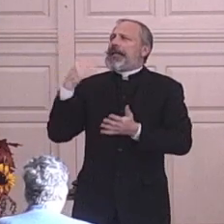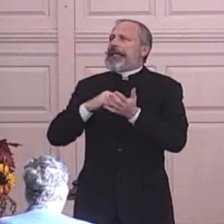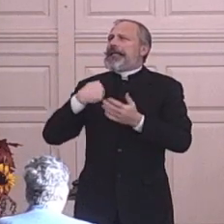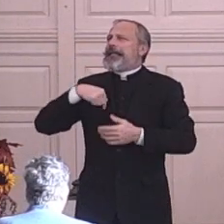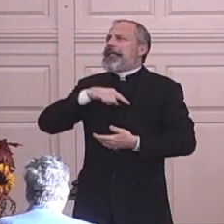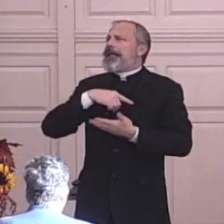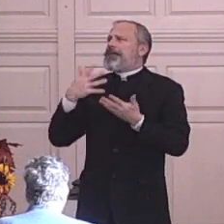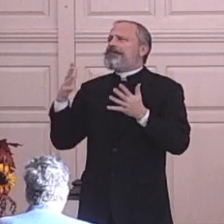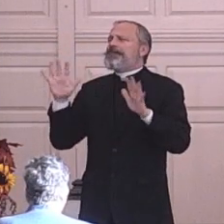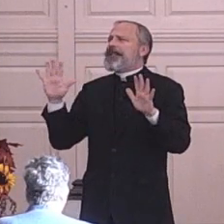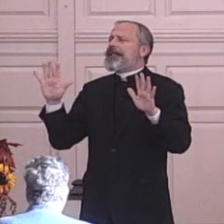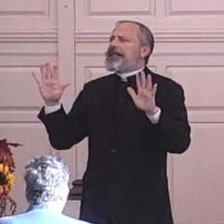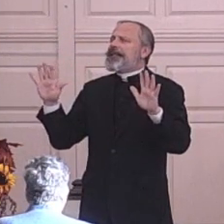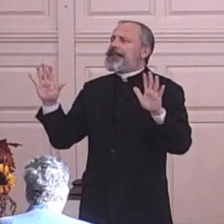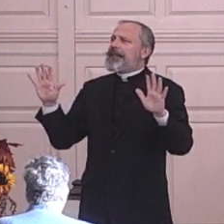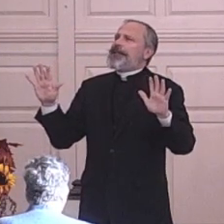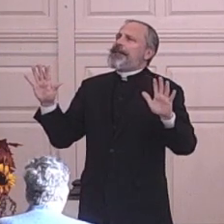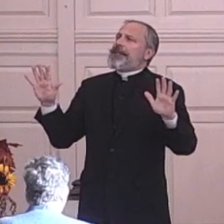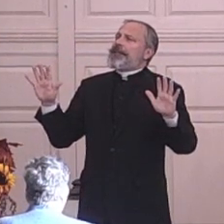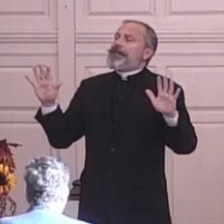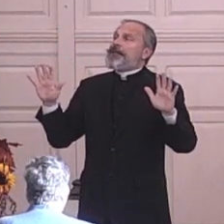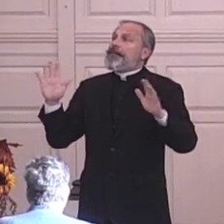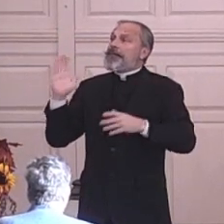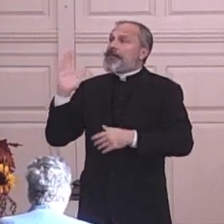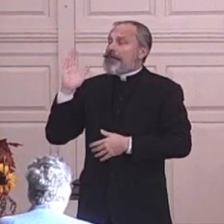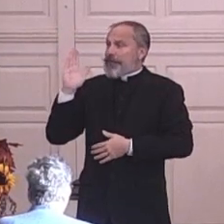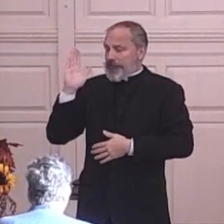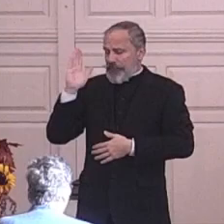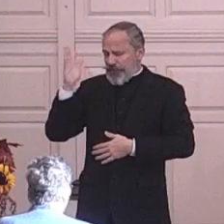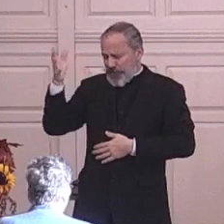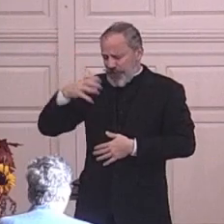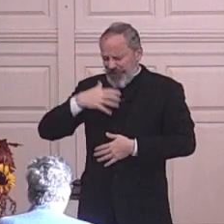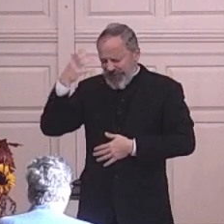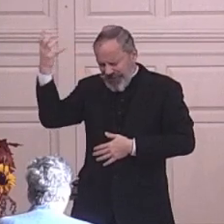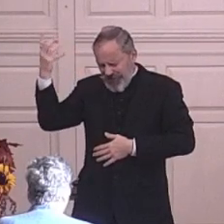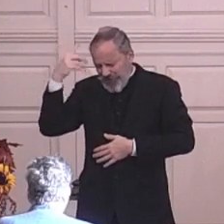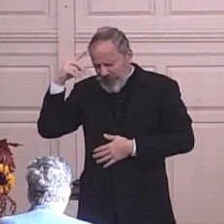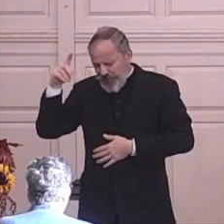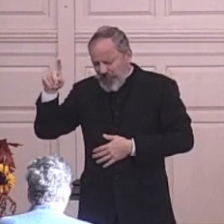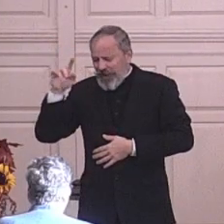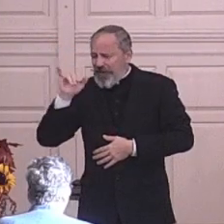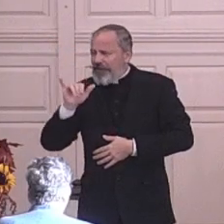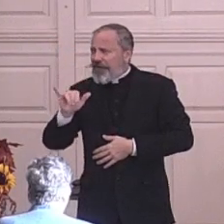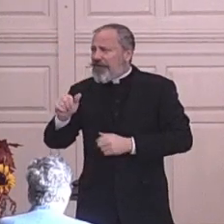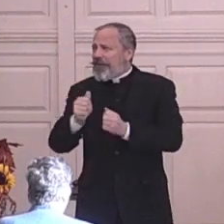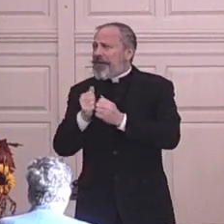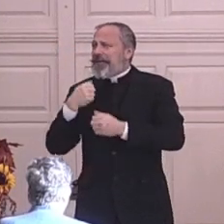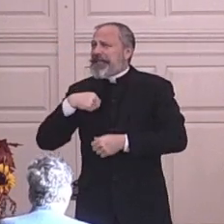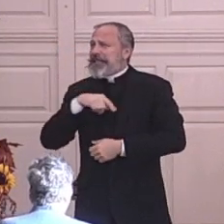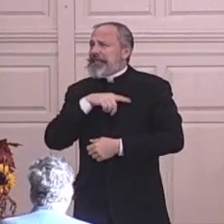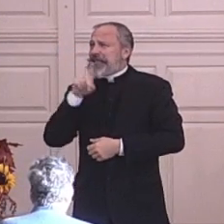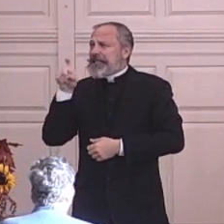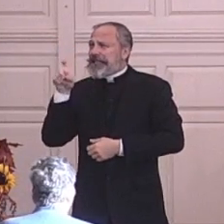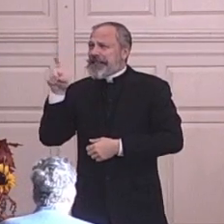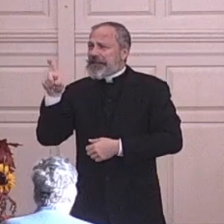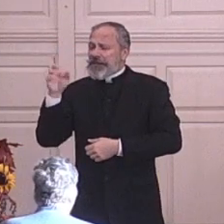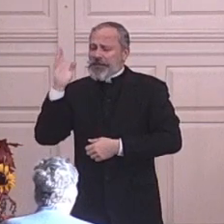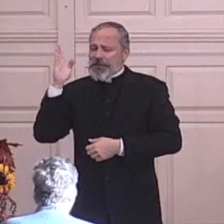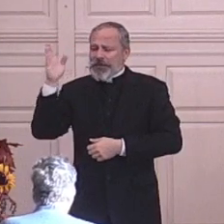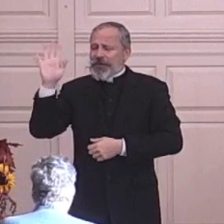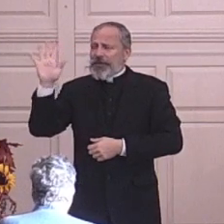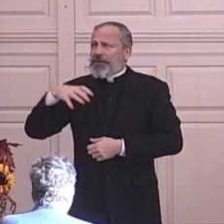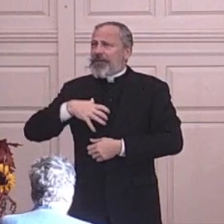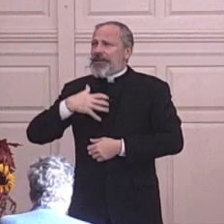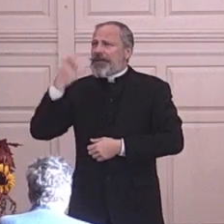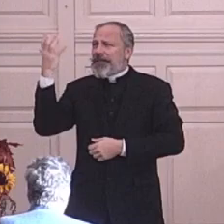against us. Will you be angry with us forever? Will your